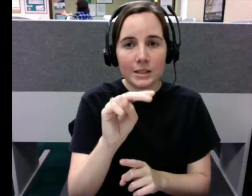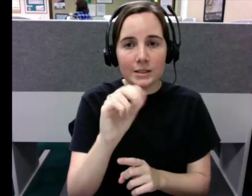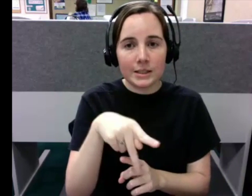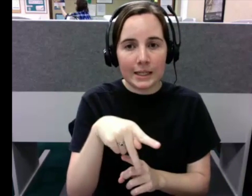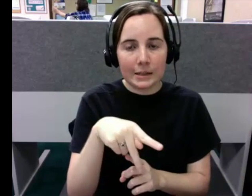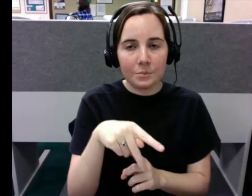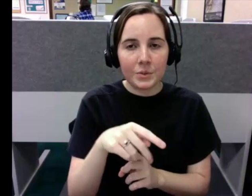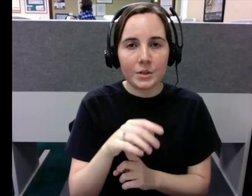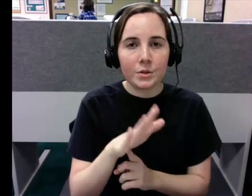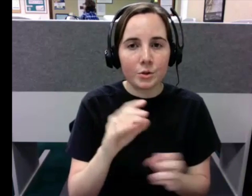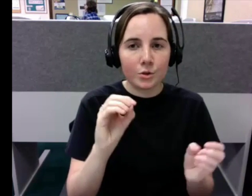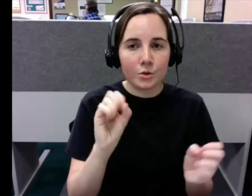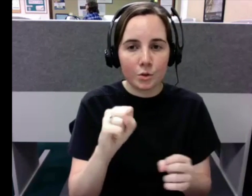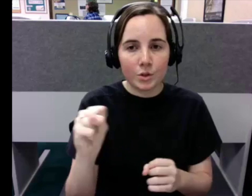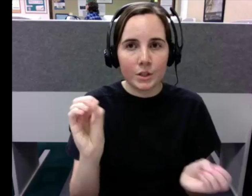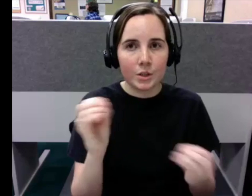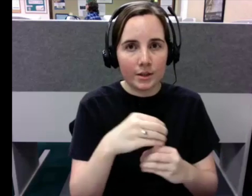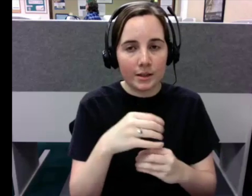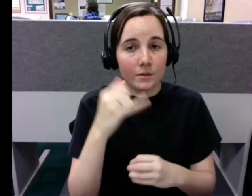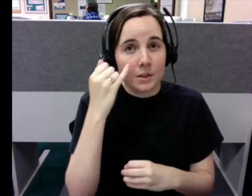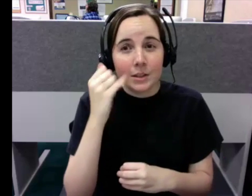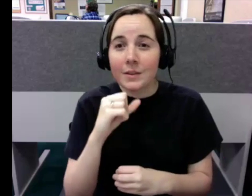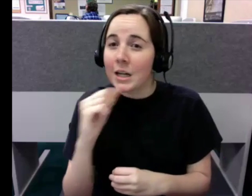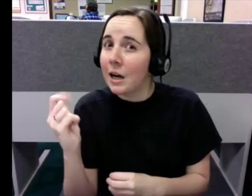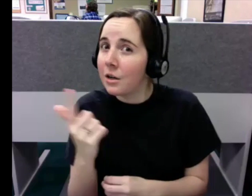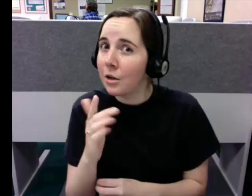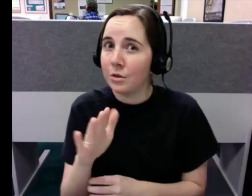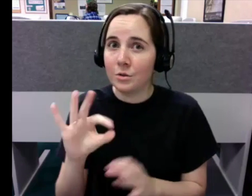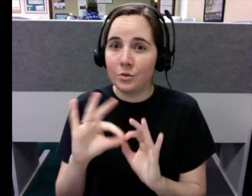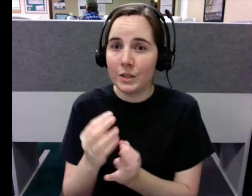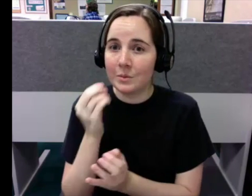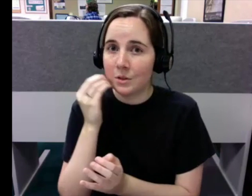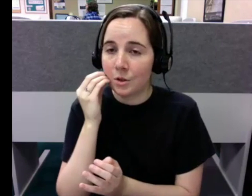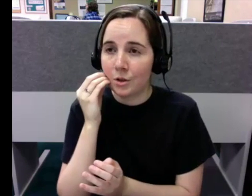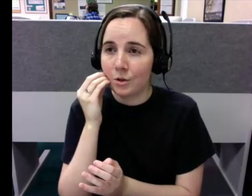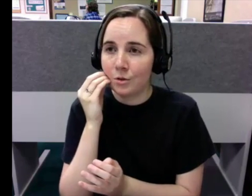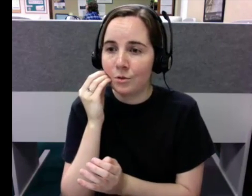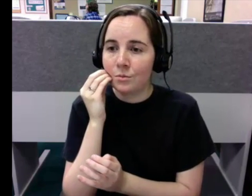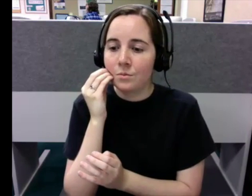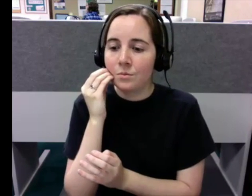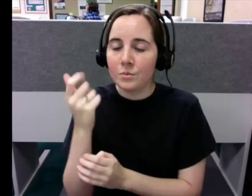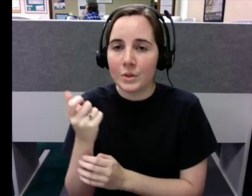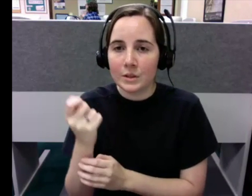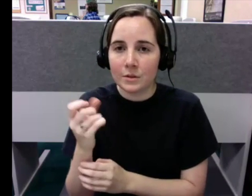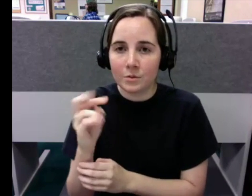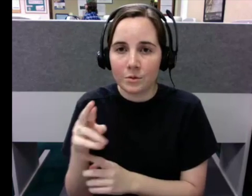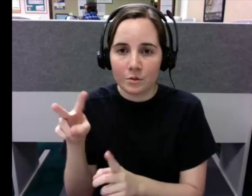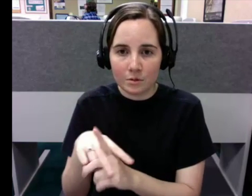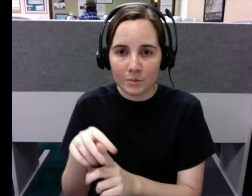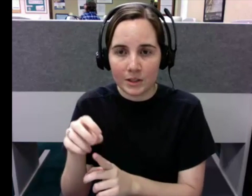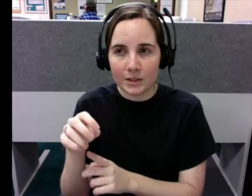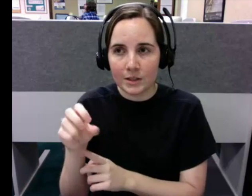If you don't live in a home in which everyone is applying for or getting SSI, visit